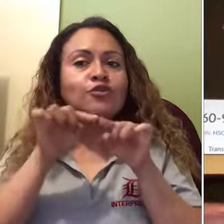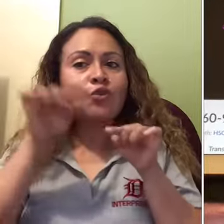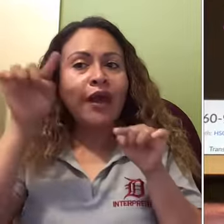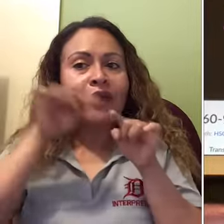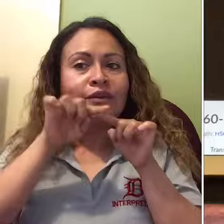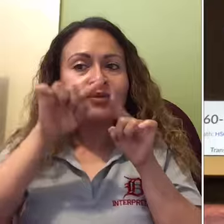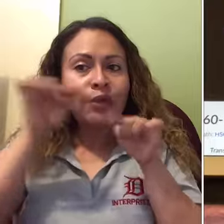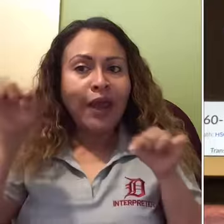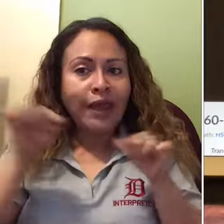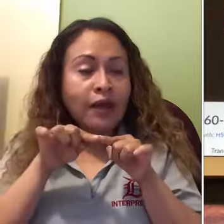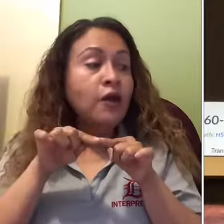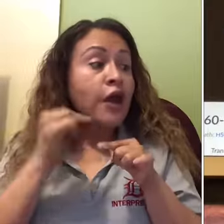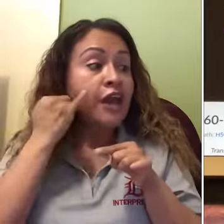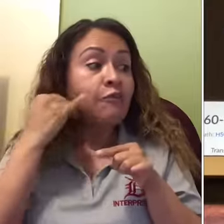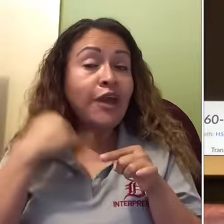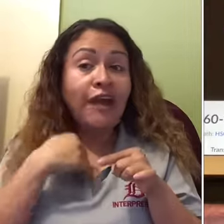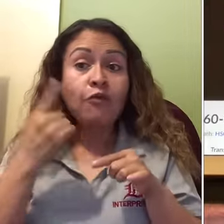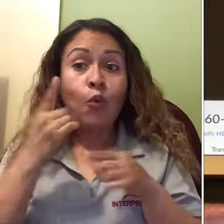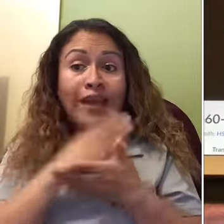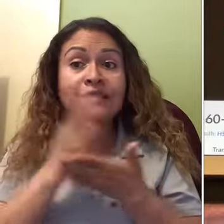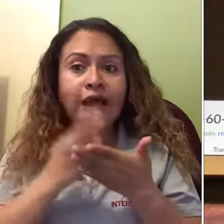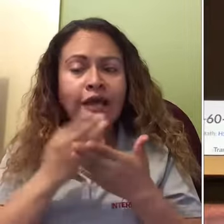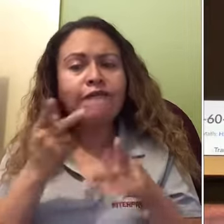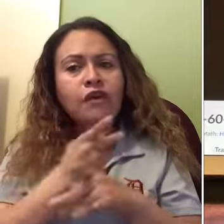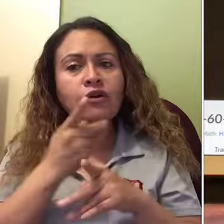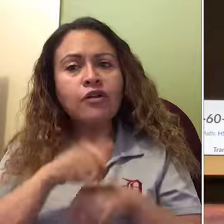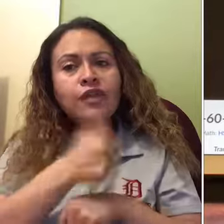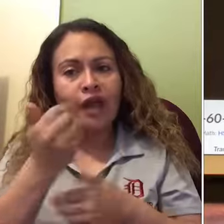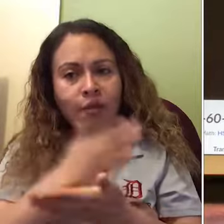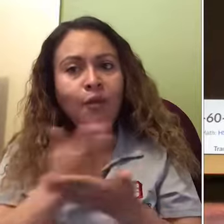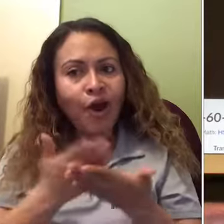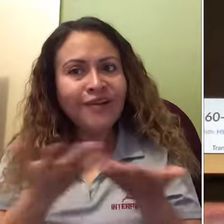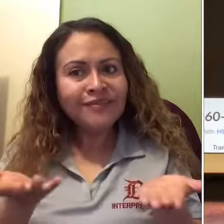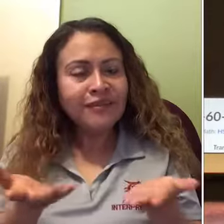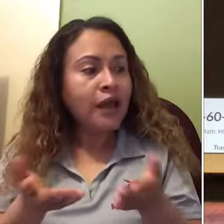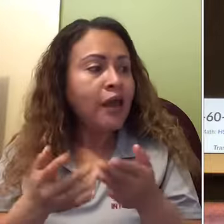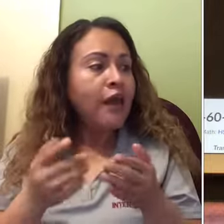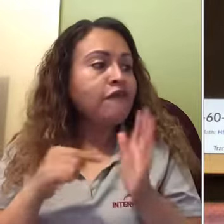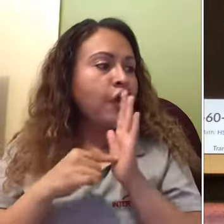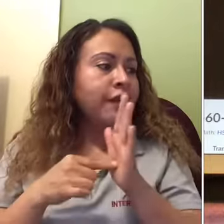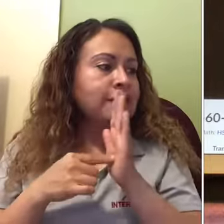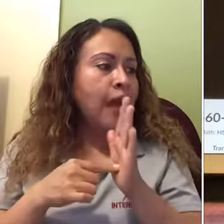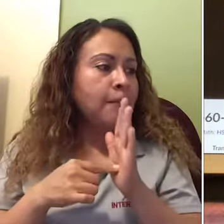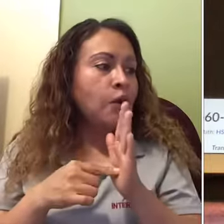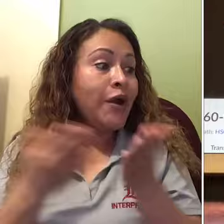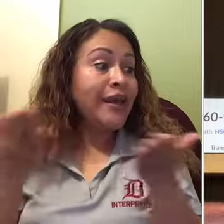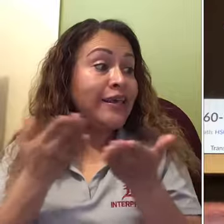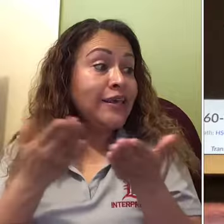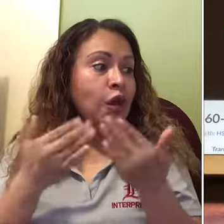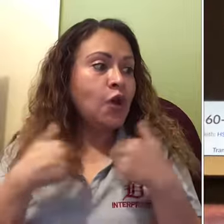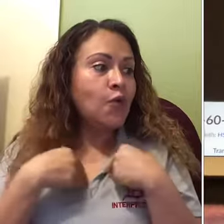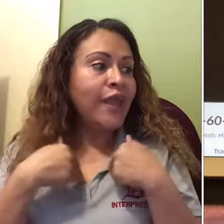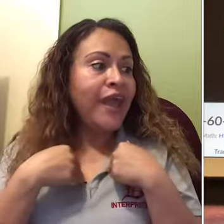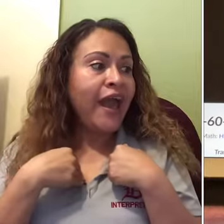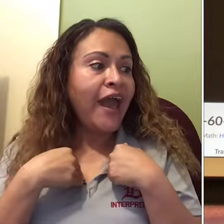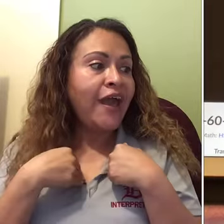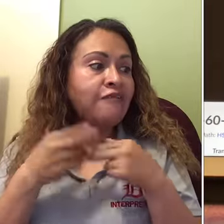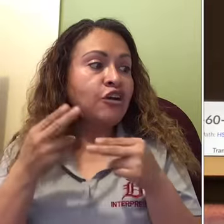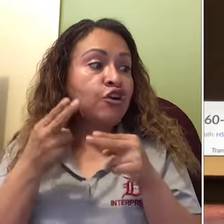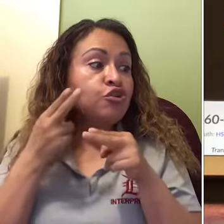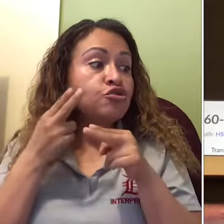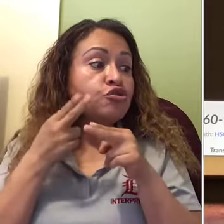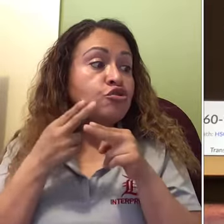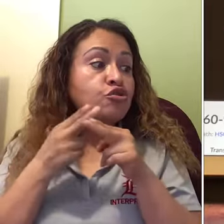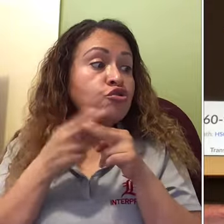triangles, if we just have one side of them, we can actually figure out the other sides. So for example, here we have the shortest side. We